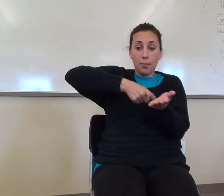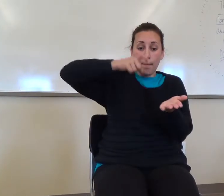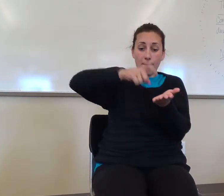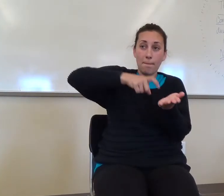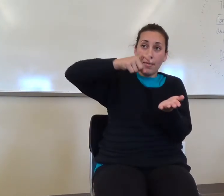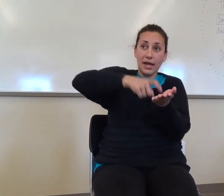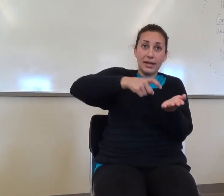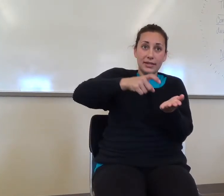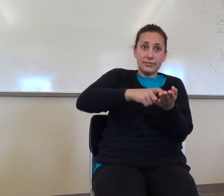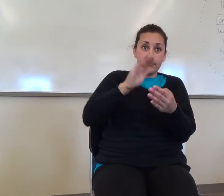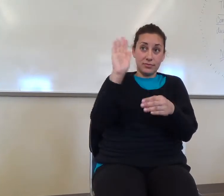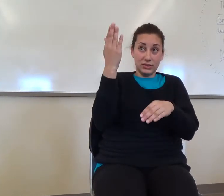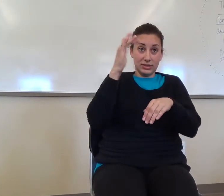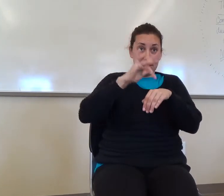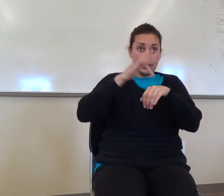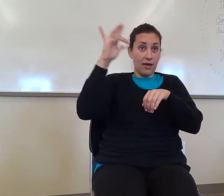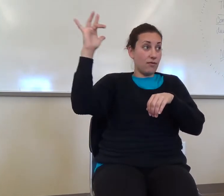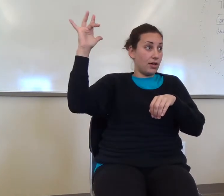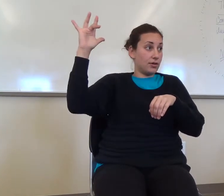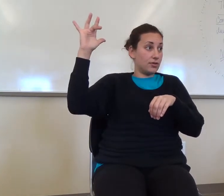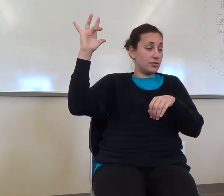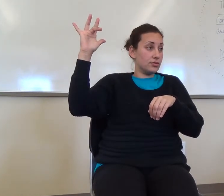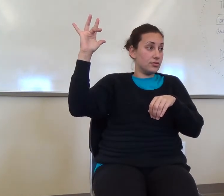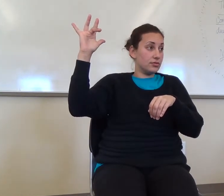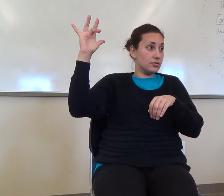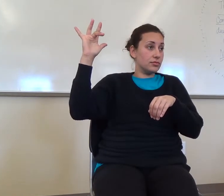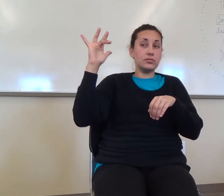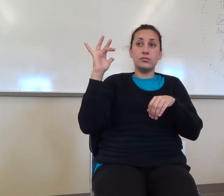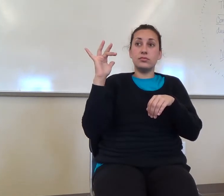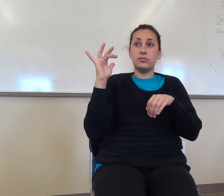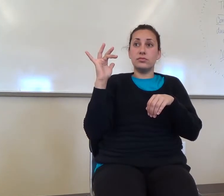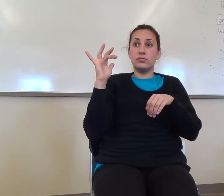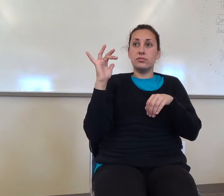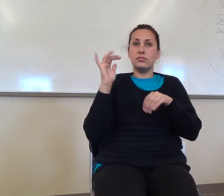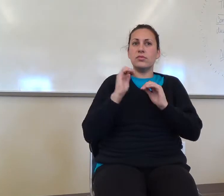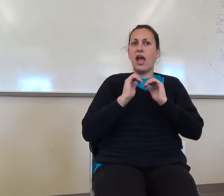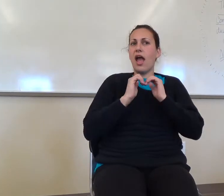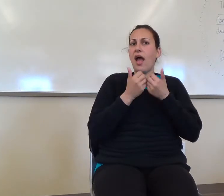mining sapphires, how do we get that idea of danger in there?